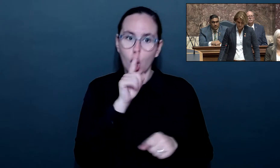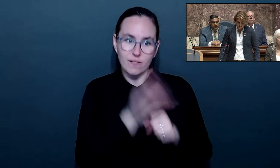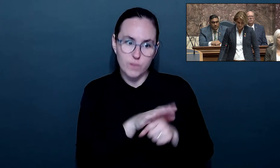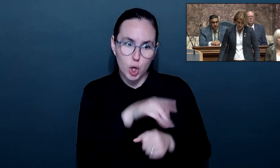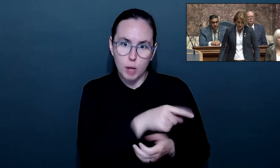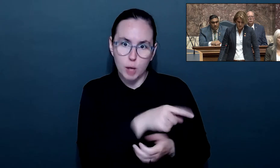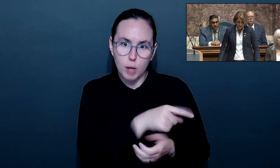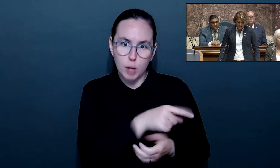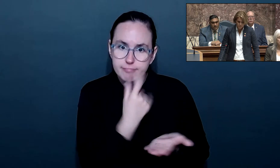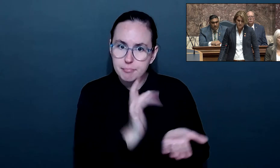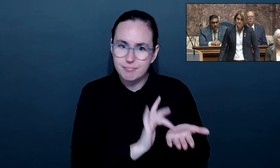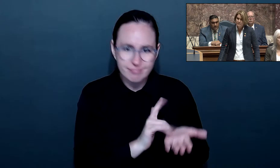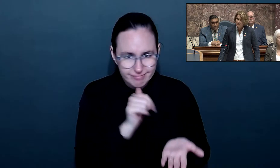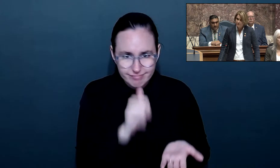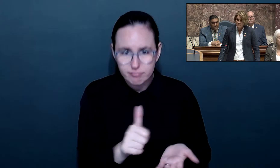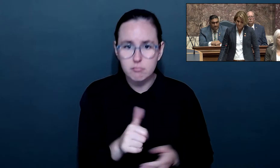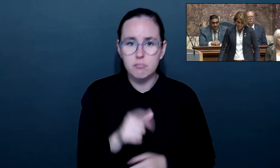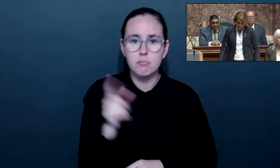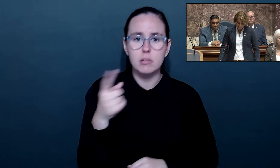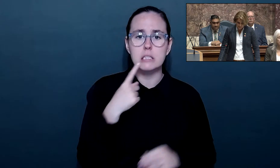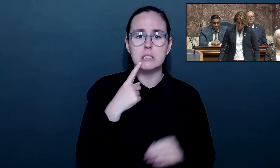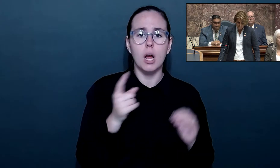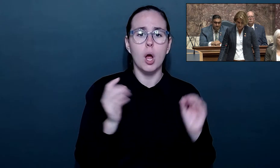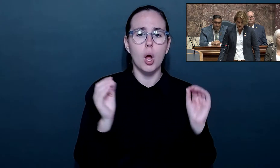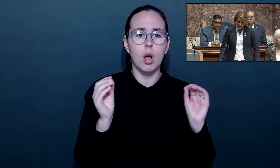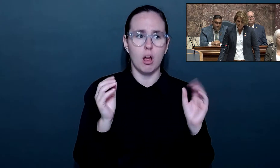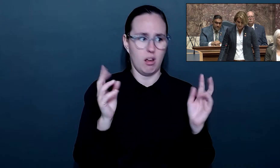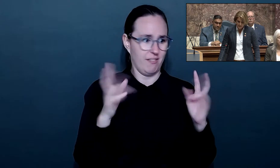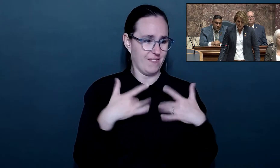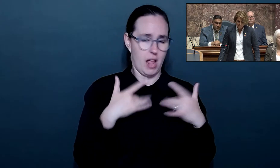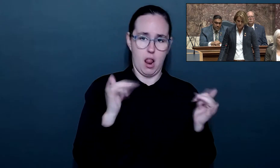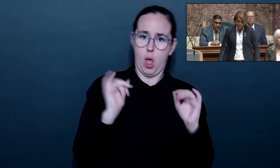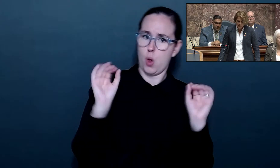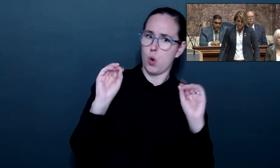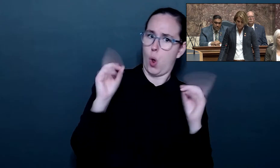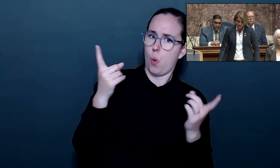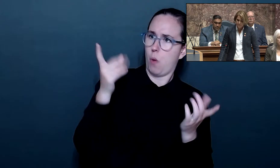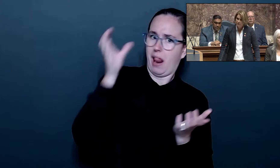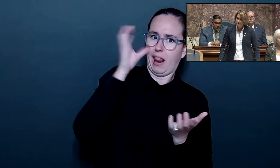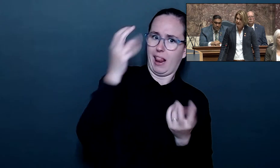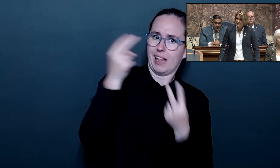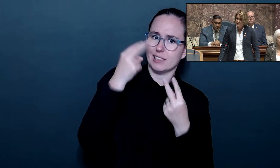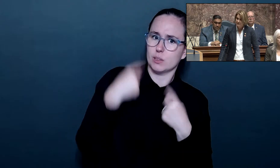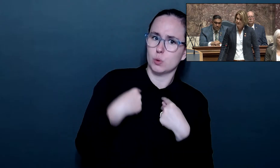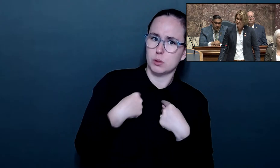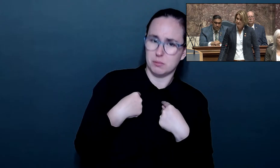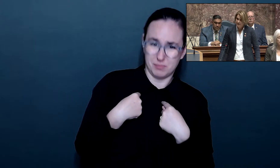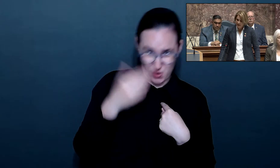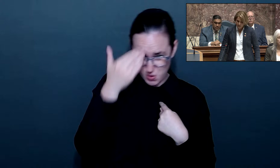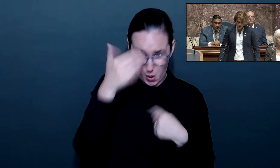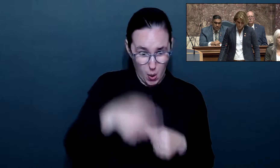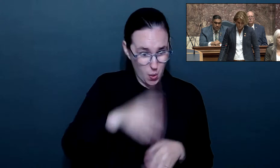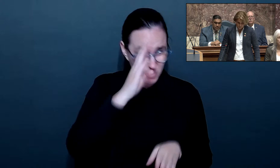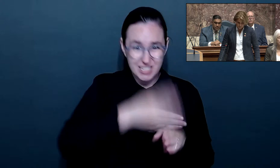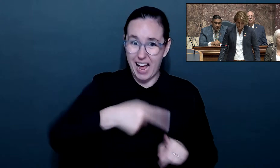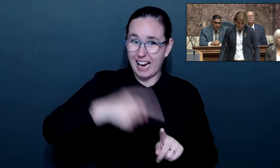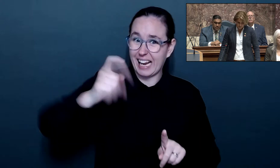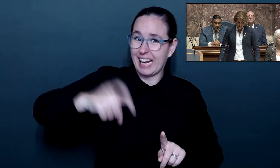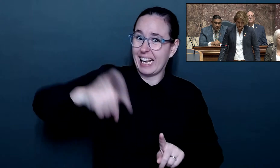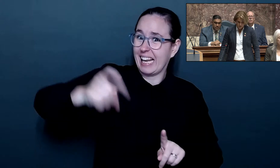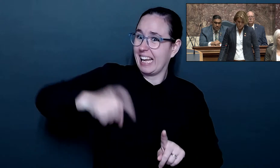us. Our son was miserably failed. His death could have been prevented." End